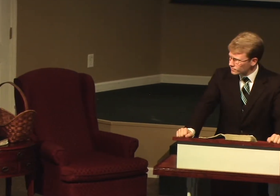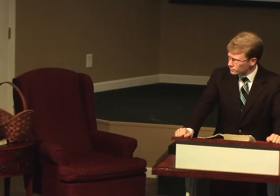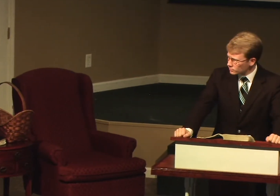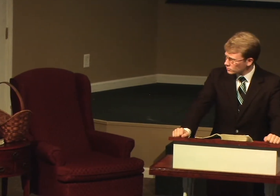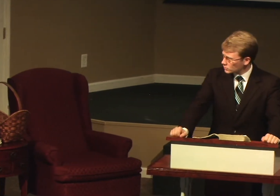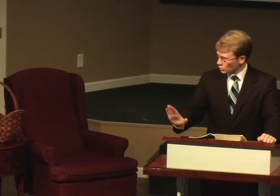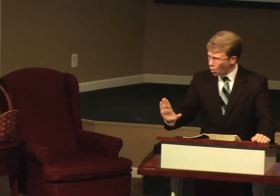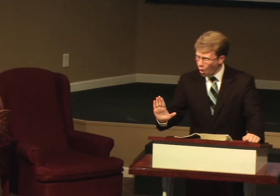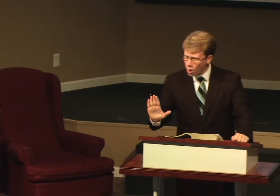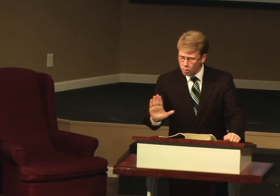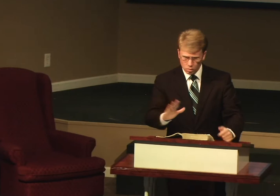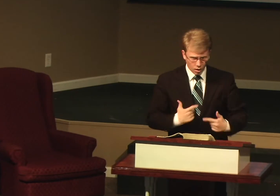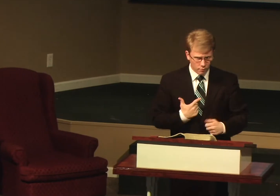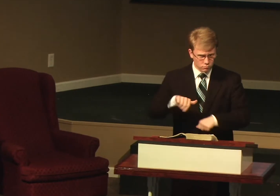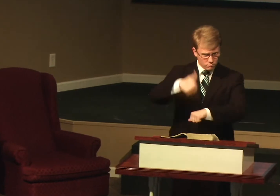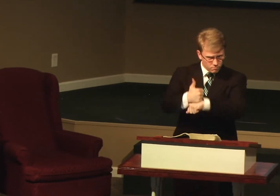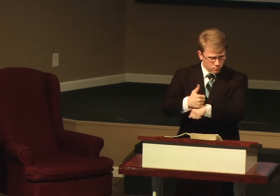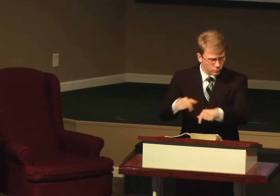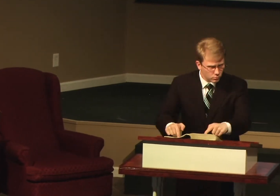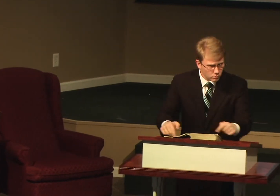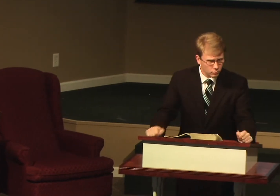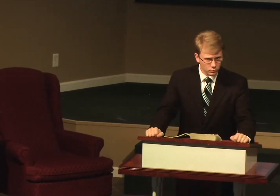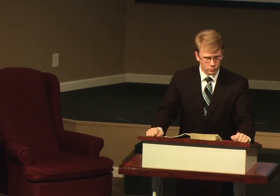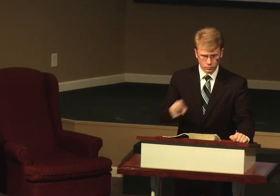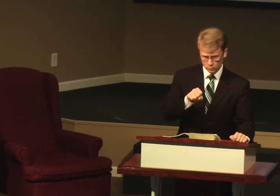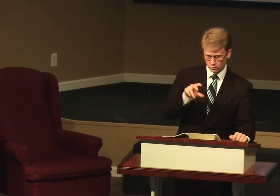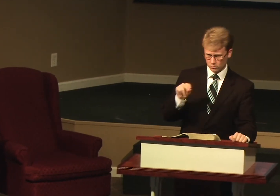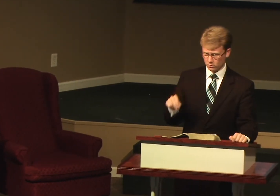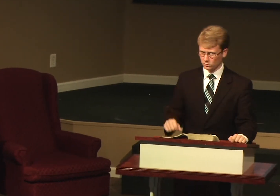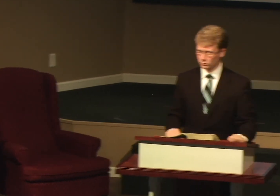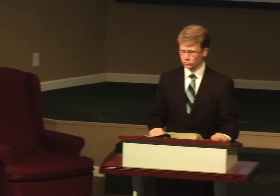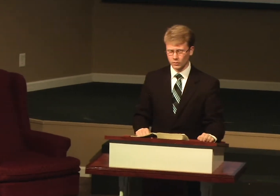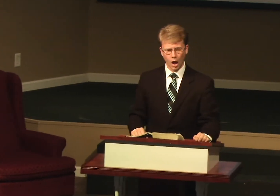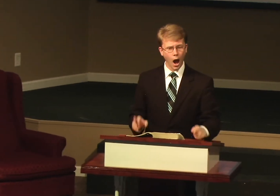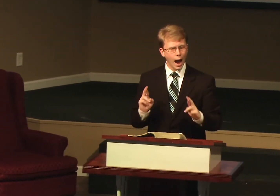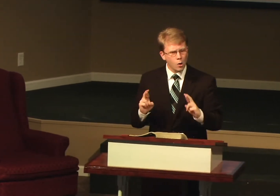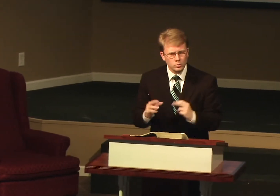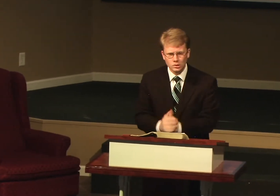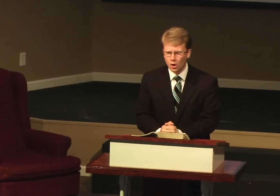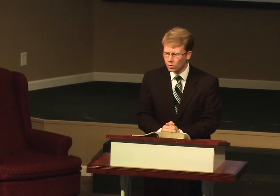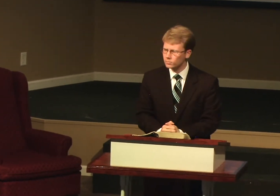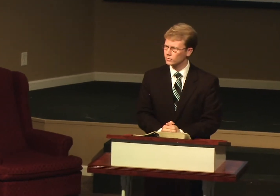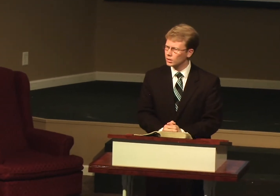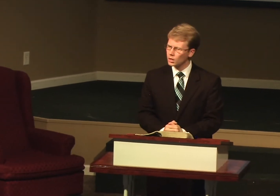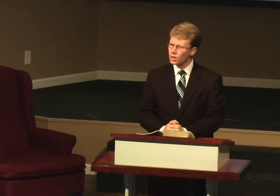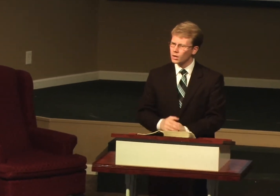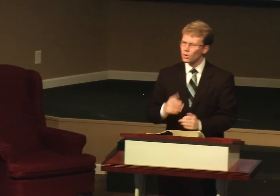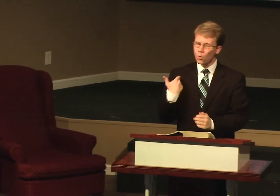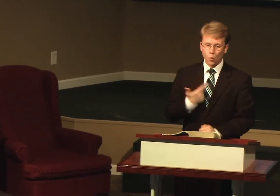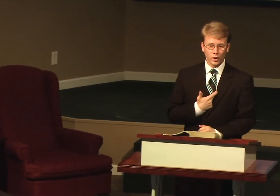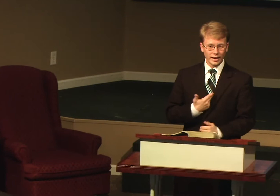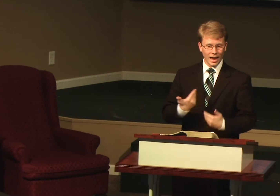Is your life based on this? Are you standing on the word, yes or no? I hope so.